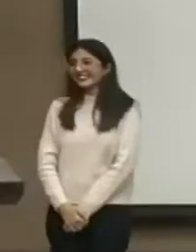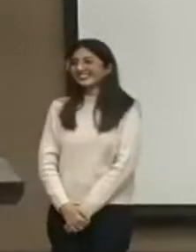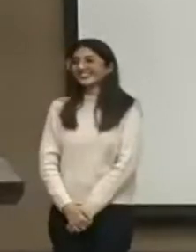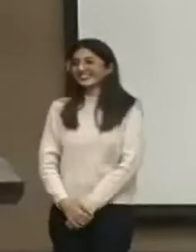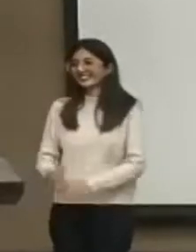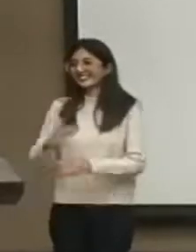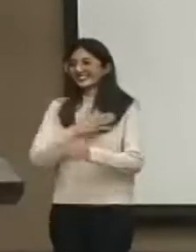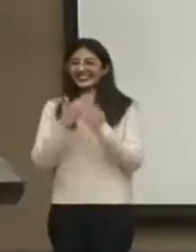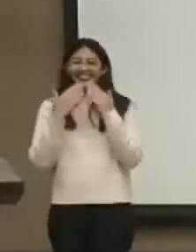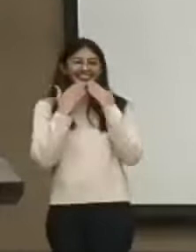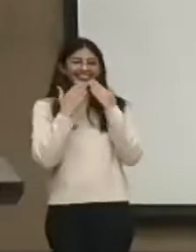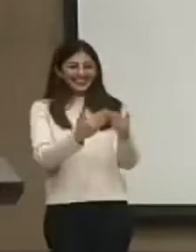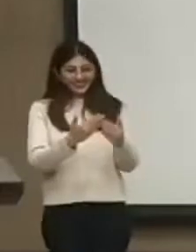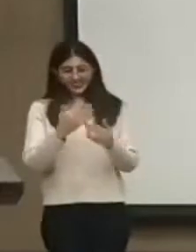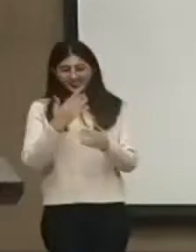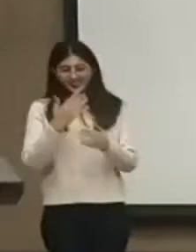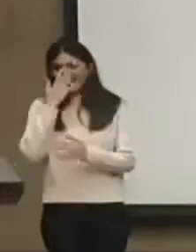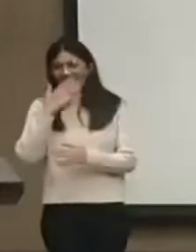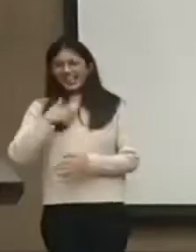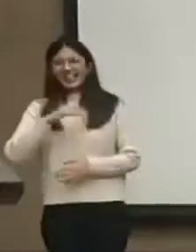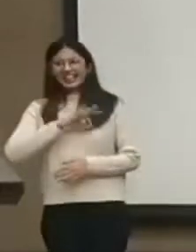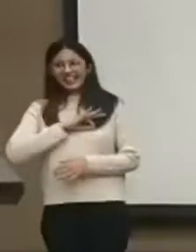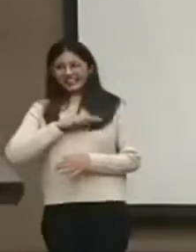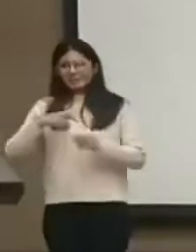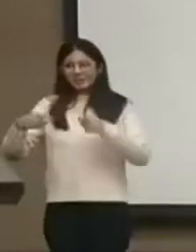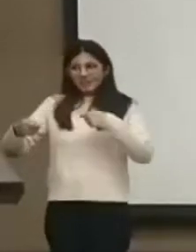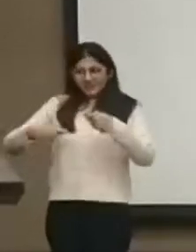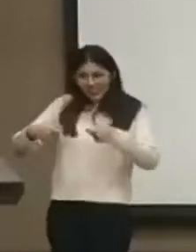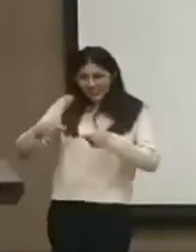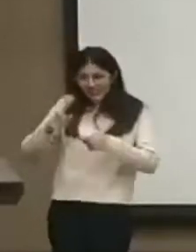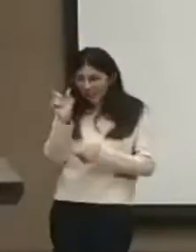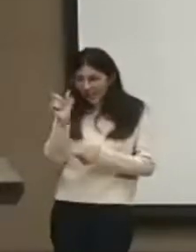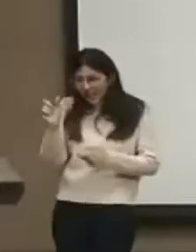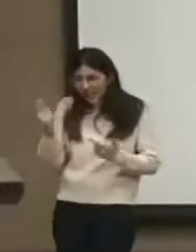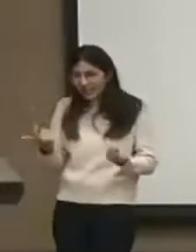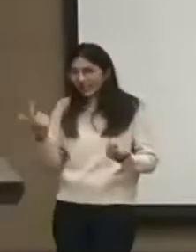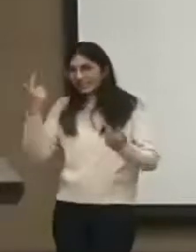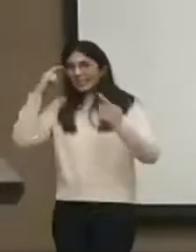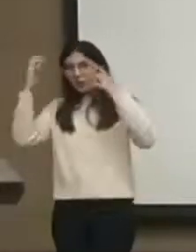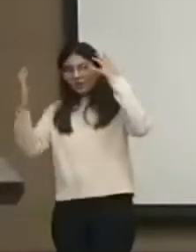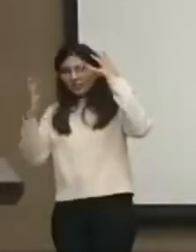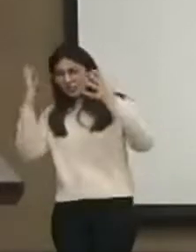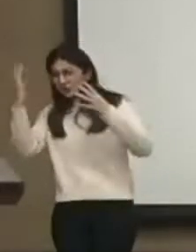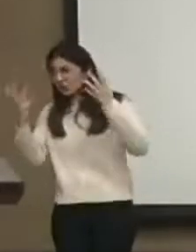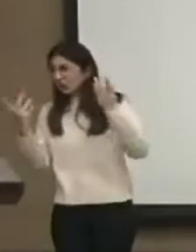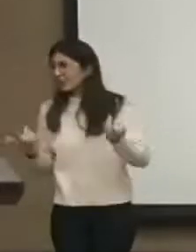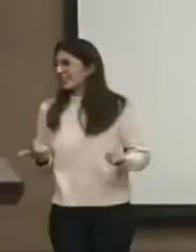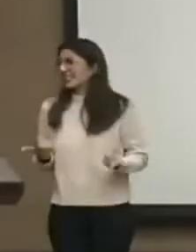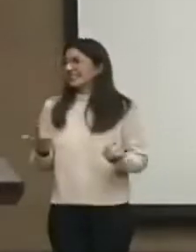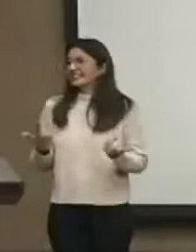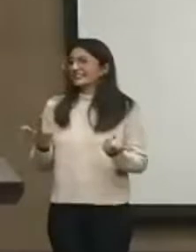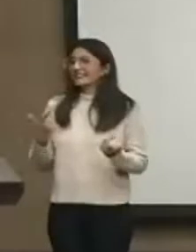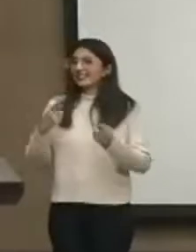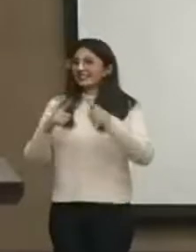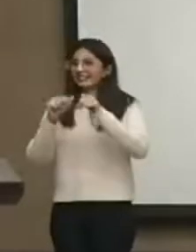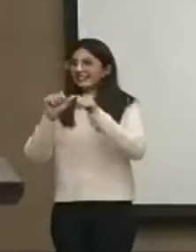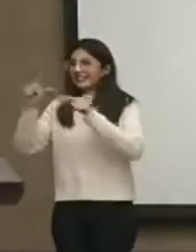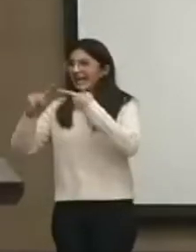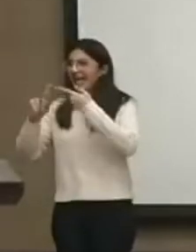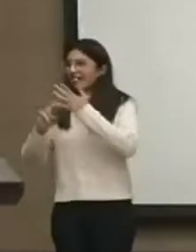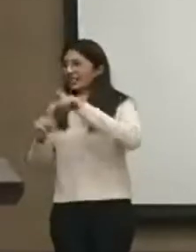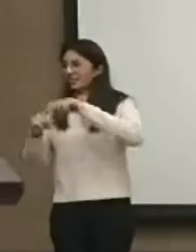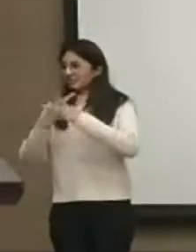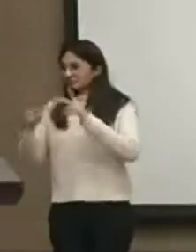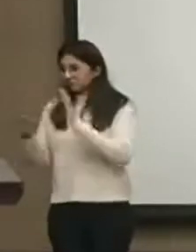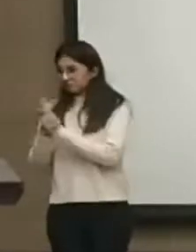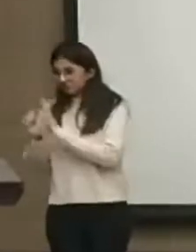Thank you. I think I like the words business case, innovation, strength or talent to be found in